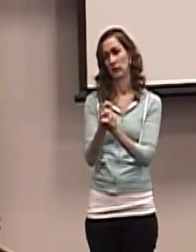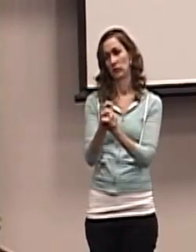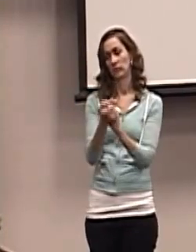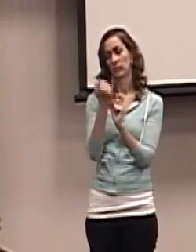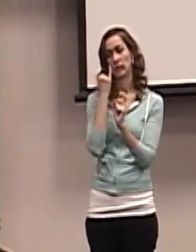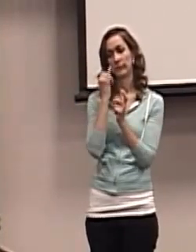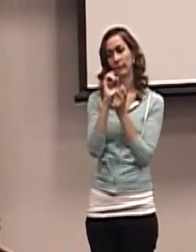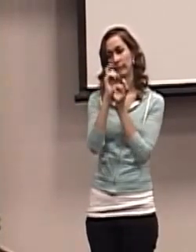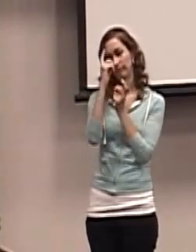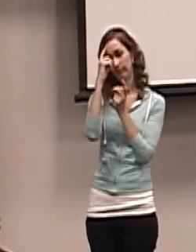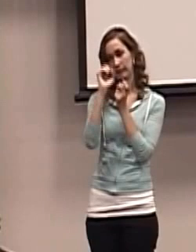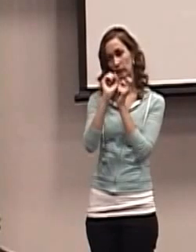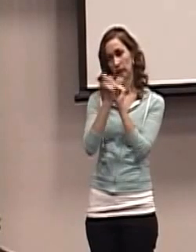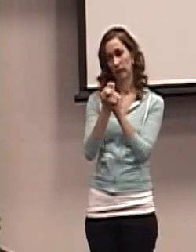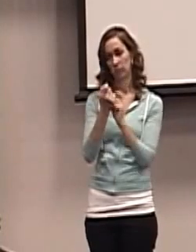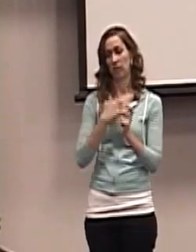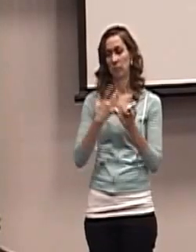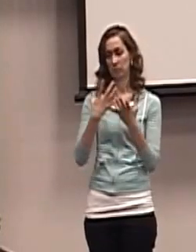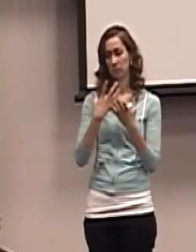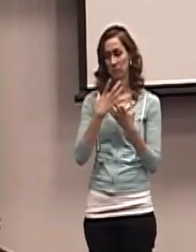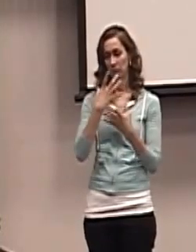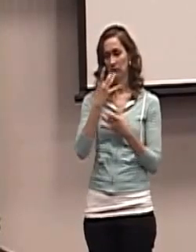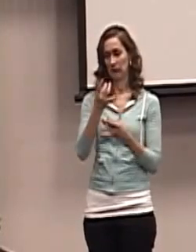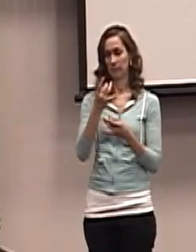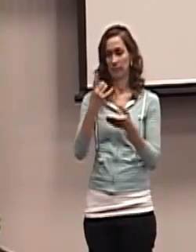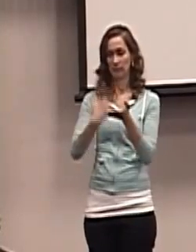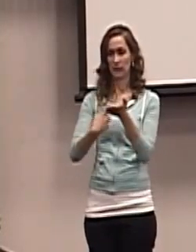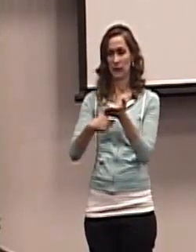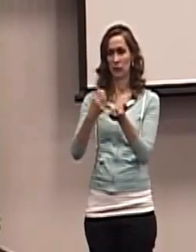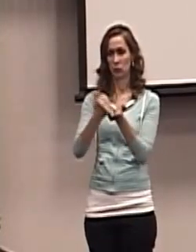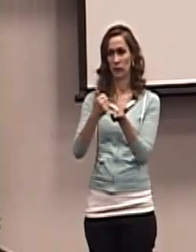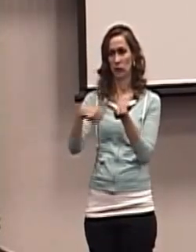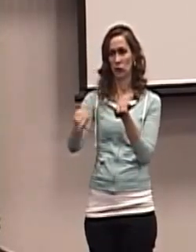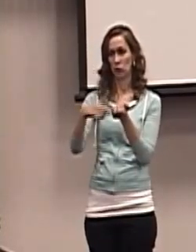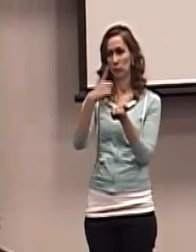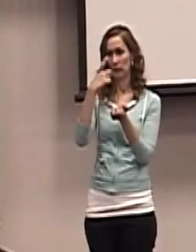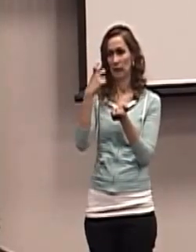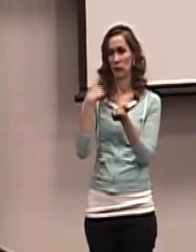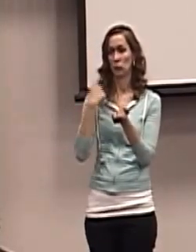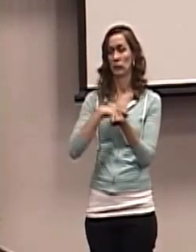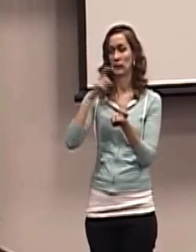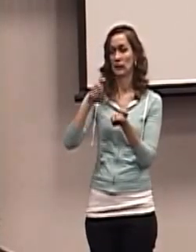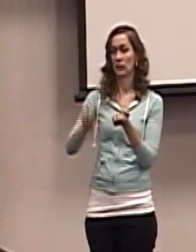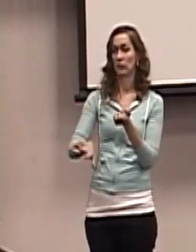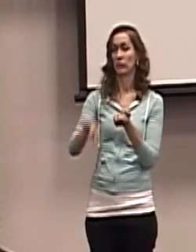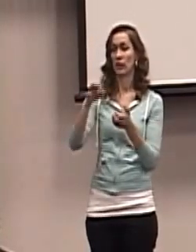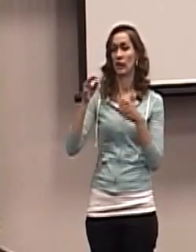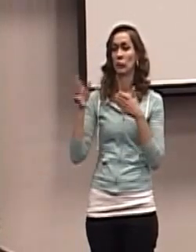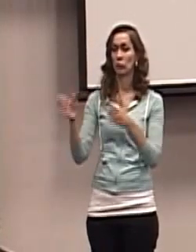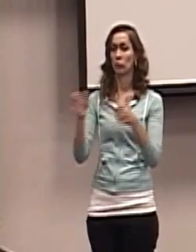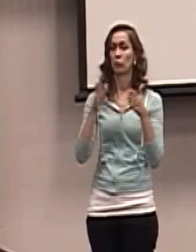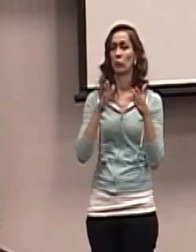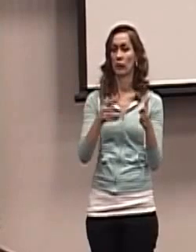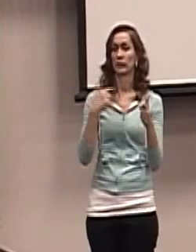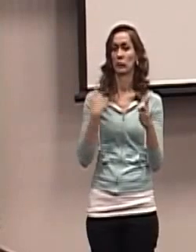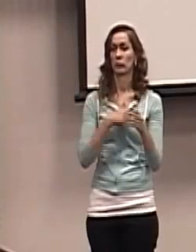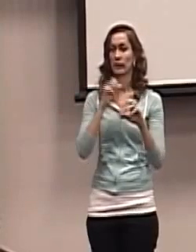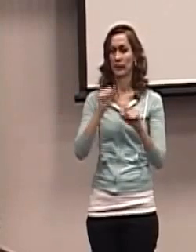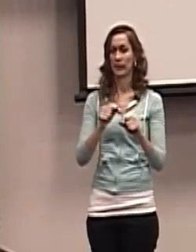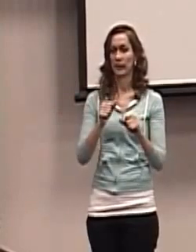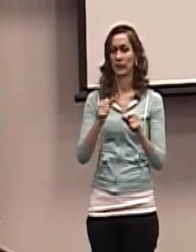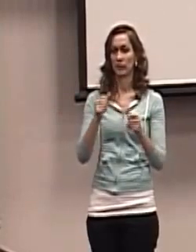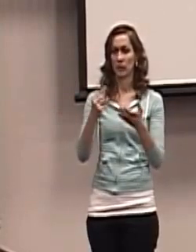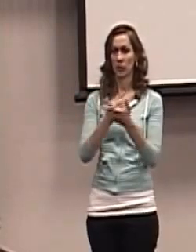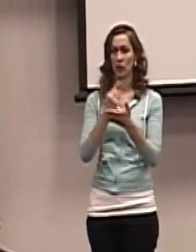do, I'd really like to visit with you about it, because we need to find ways to get the good news